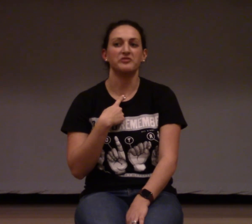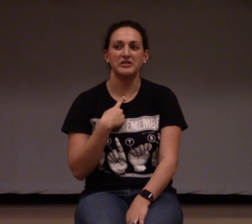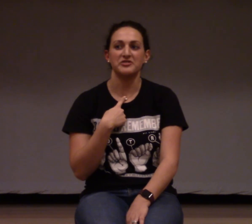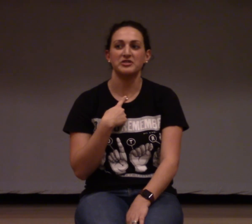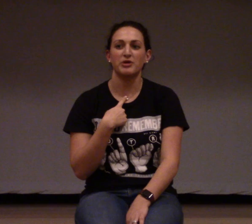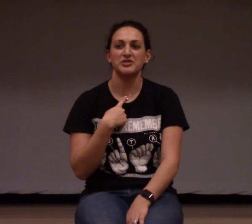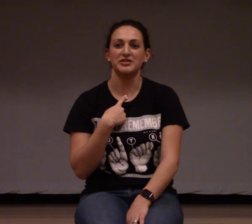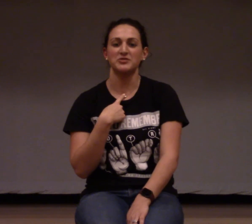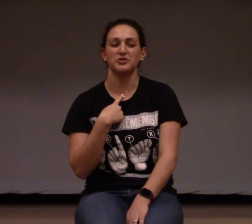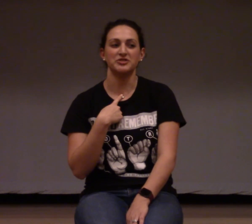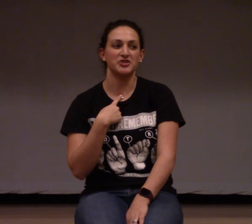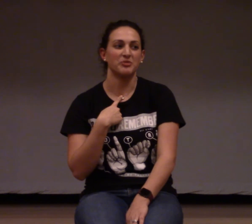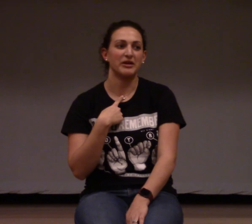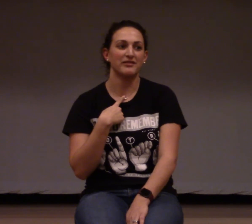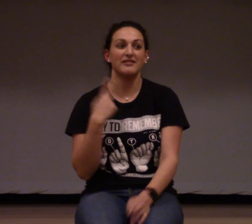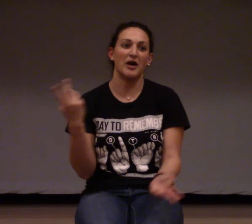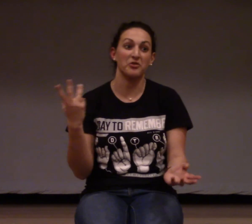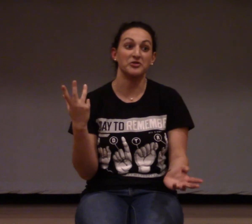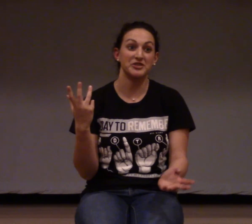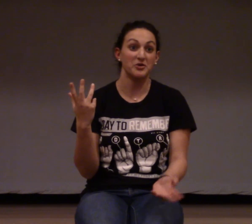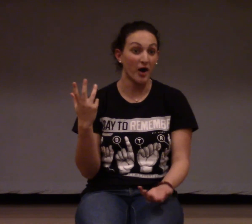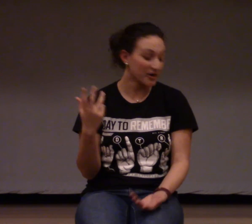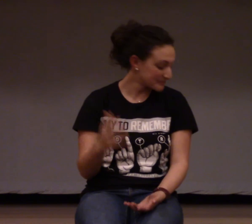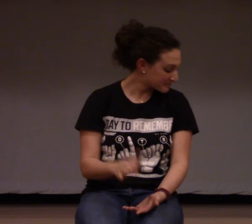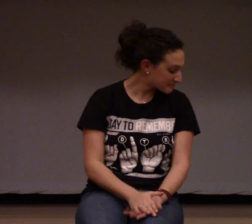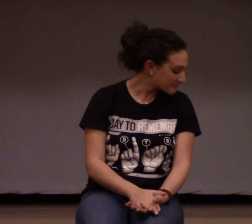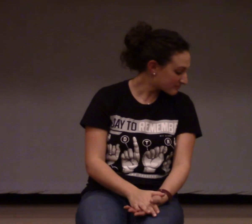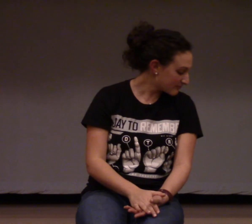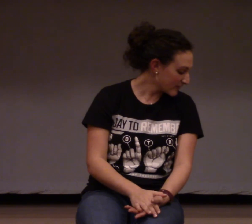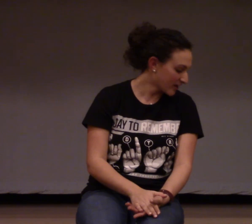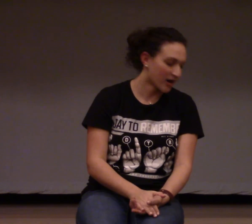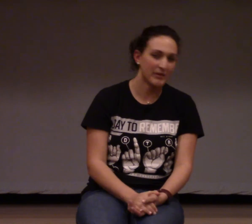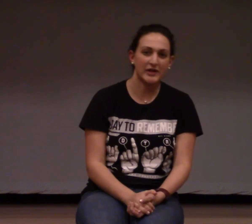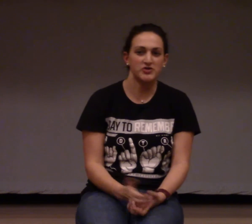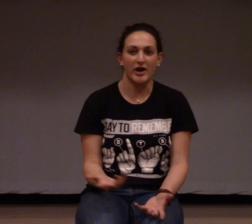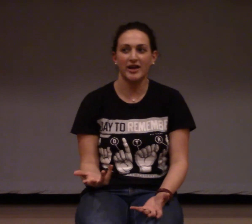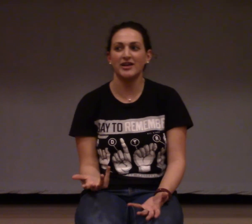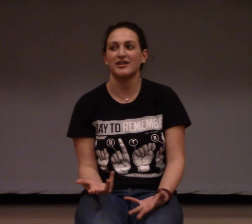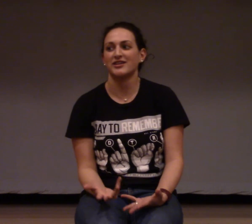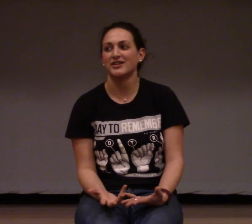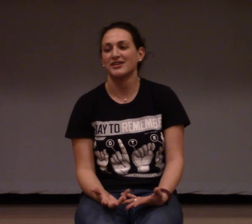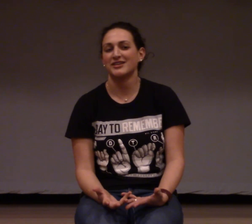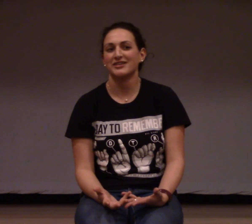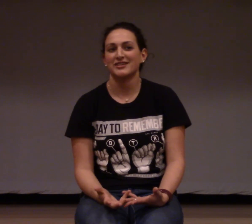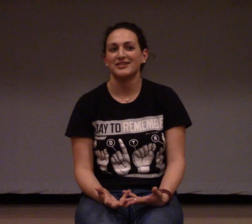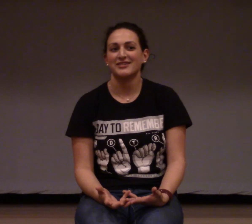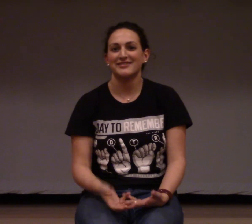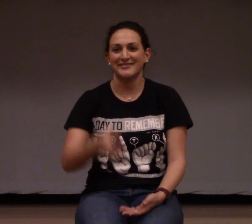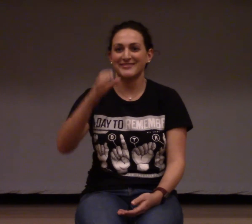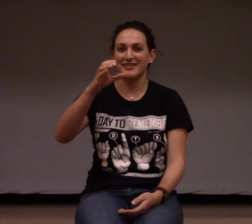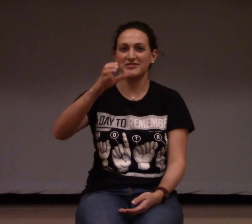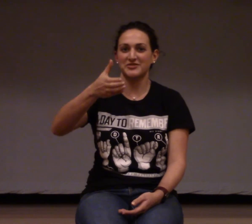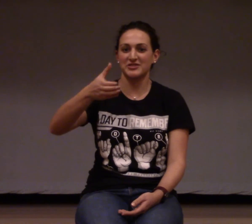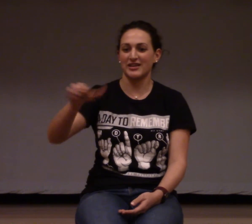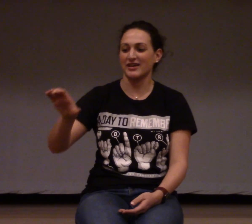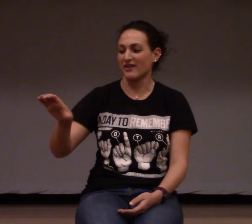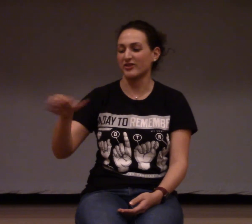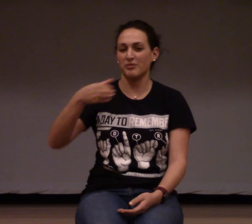facial expressions will determine how thirsty you are. And then drink. Yeah, so just like have your cup in your